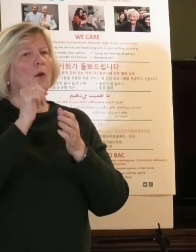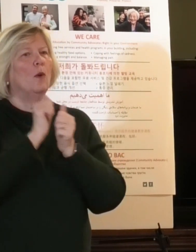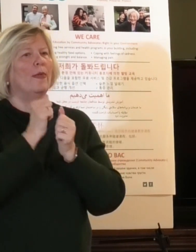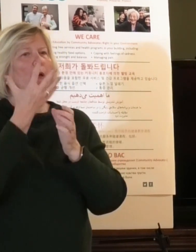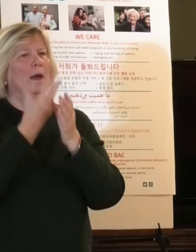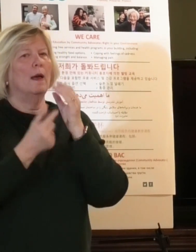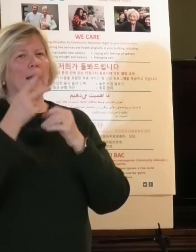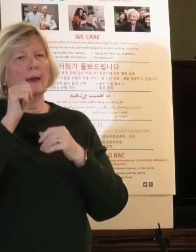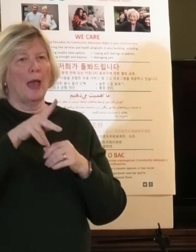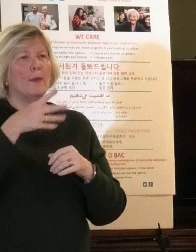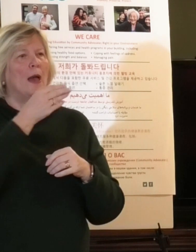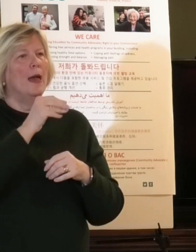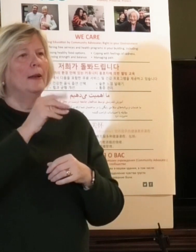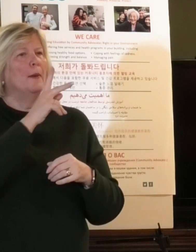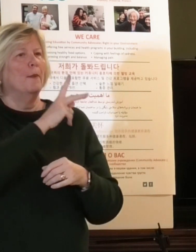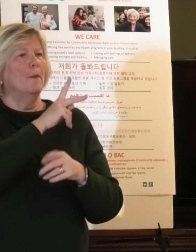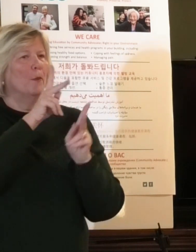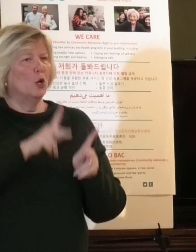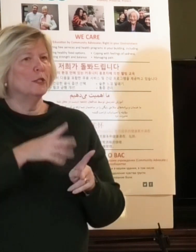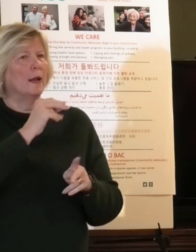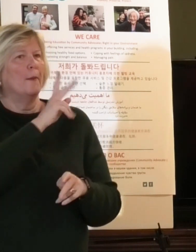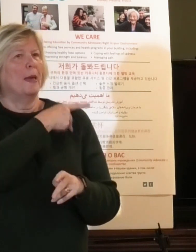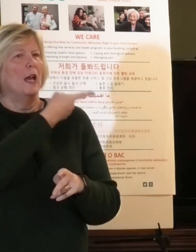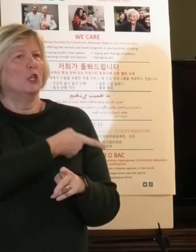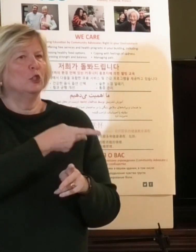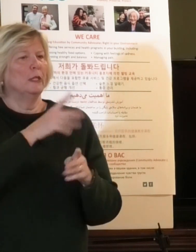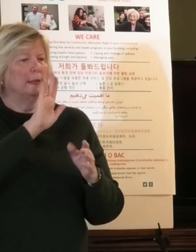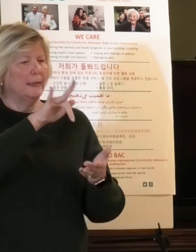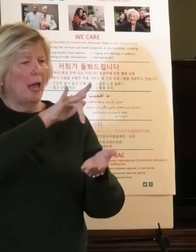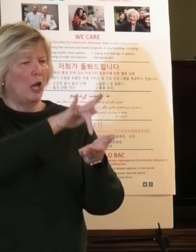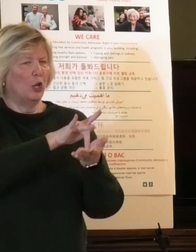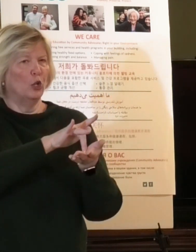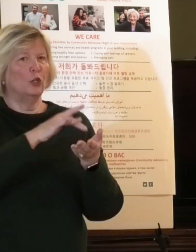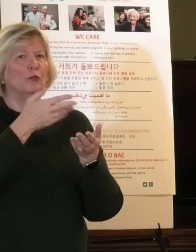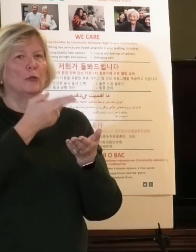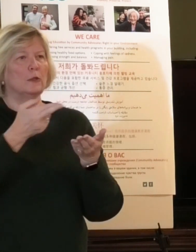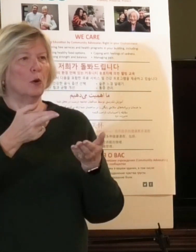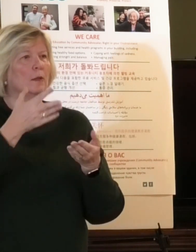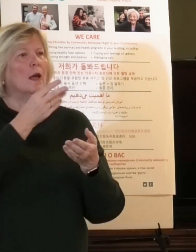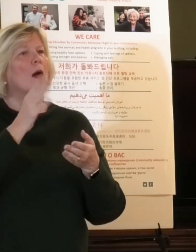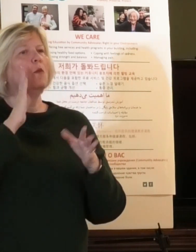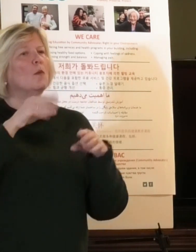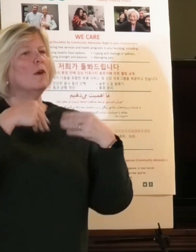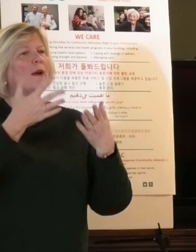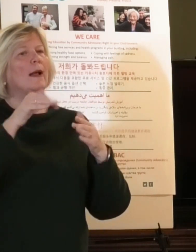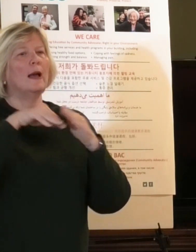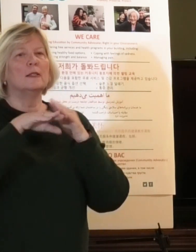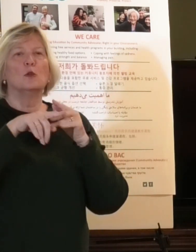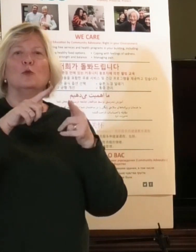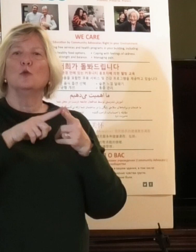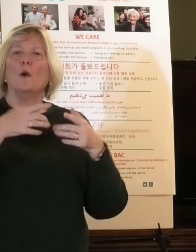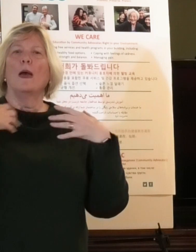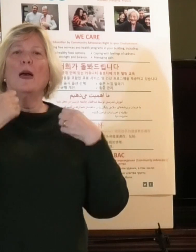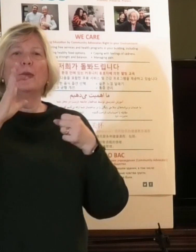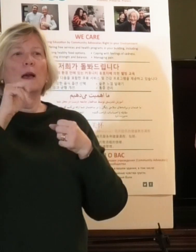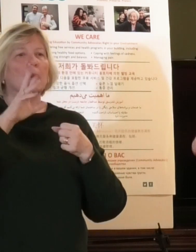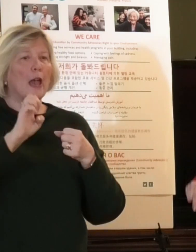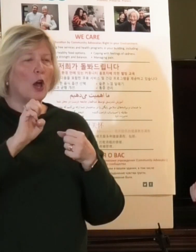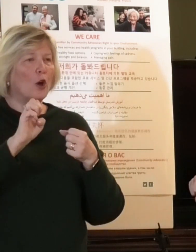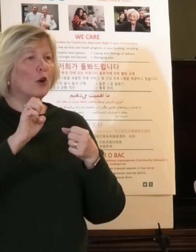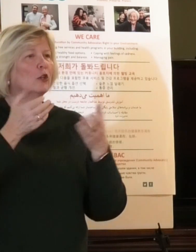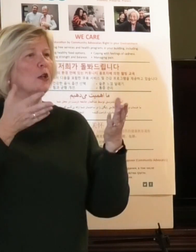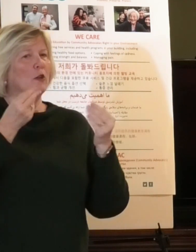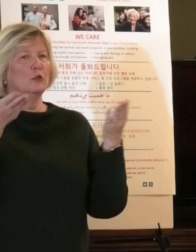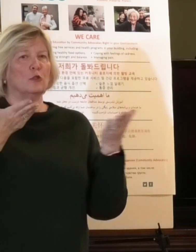and patient-centered approaches, which will improve access to existing health resources and services and improve community health outcomes